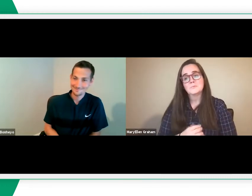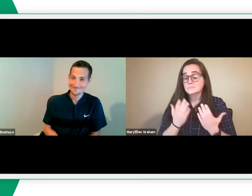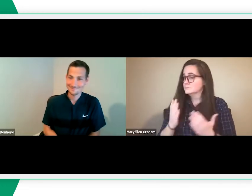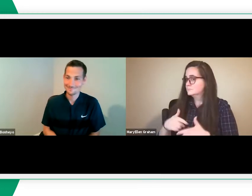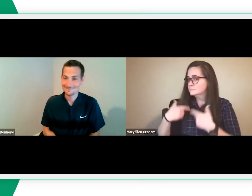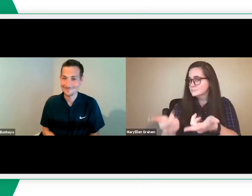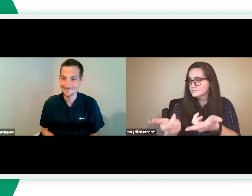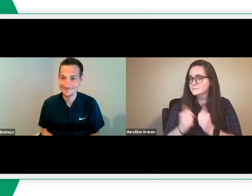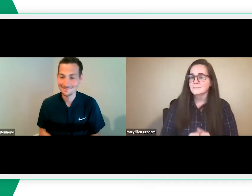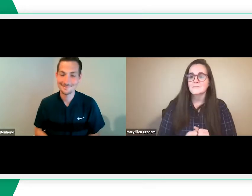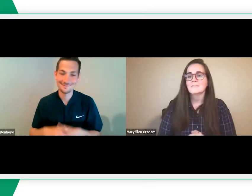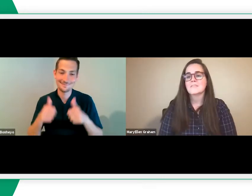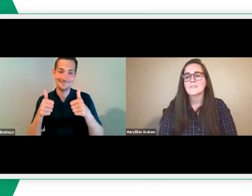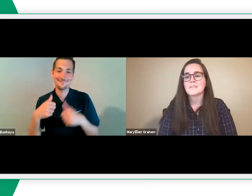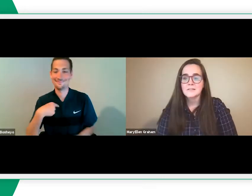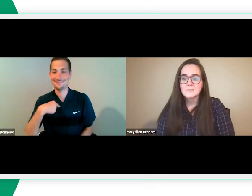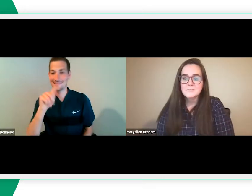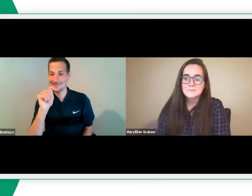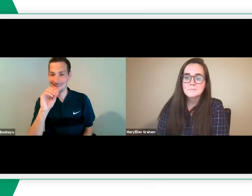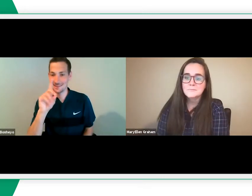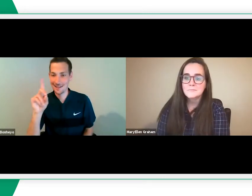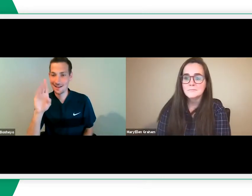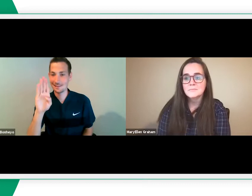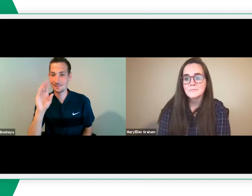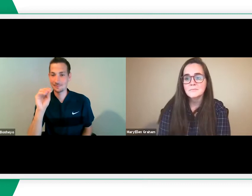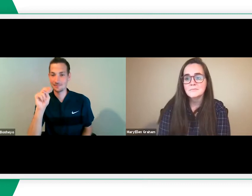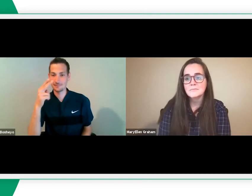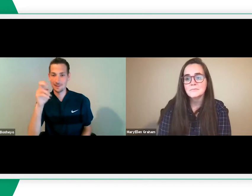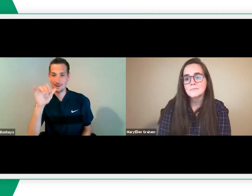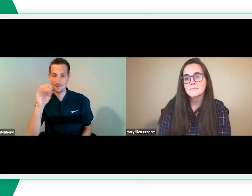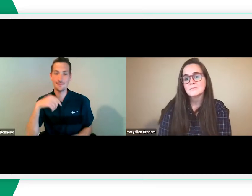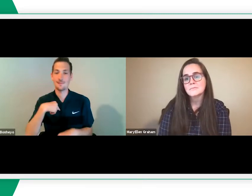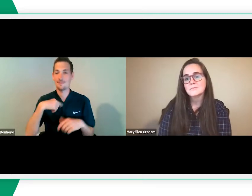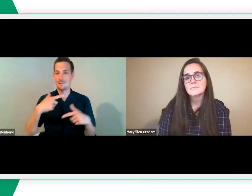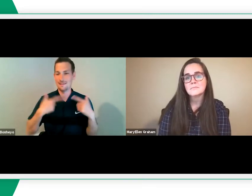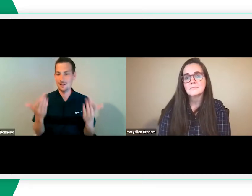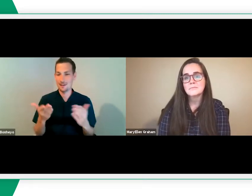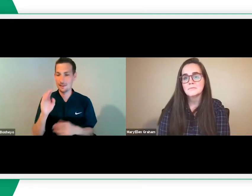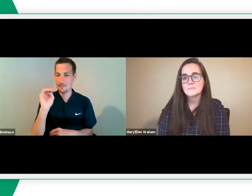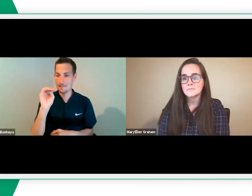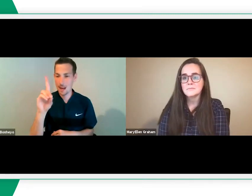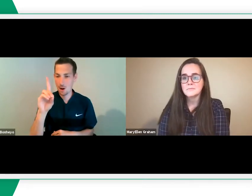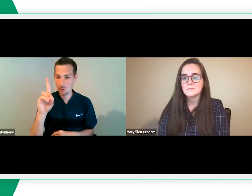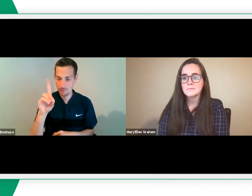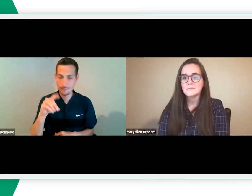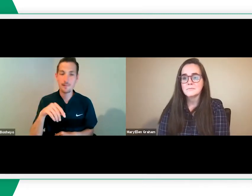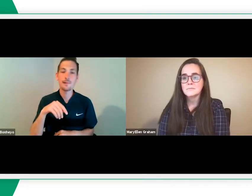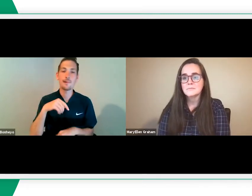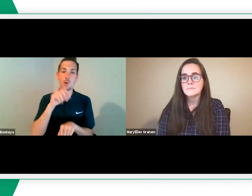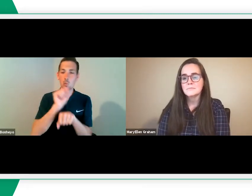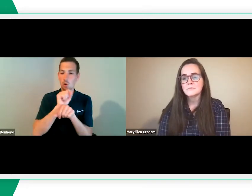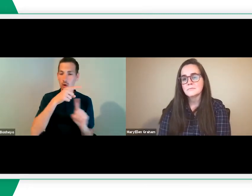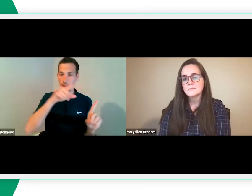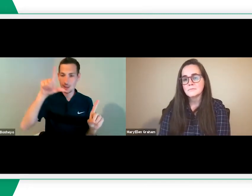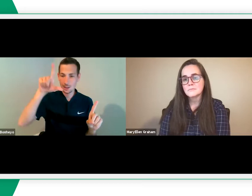It's been a lot of fun. I'll turn it back over to you. Awesome. So yes, again, my name is Todd Boneo, and I live here